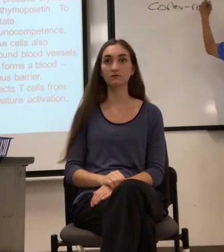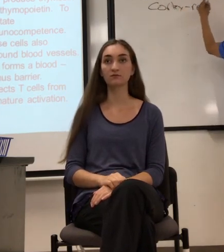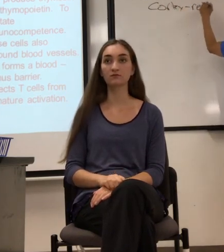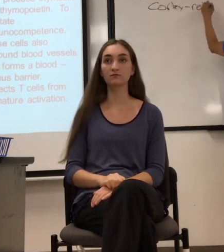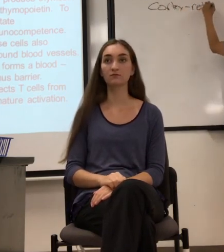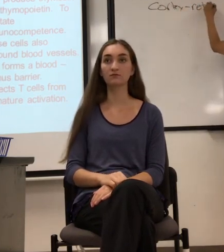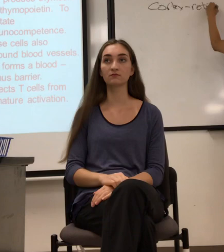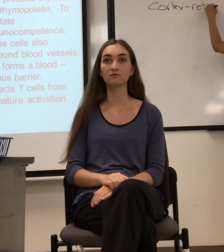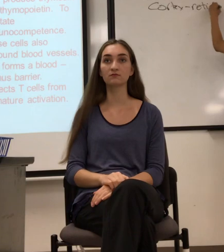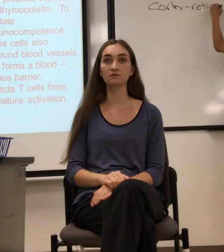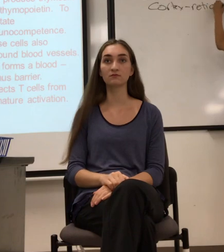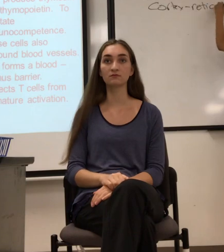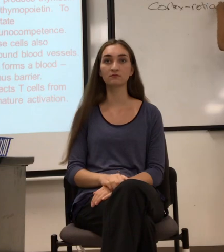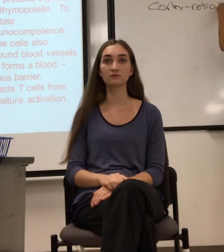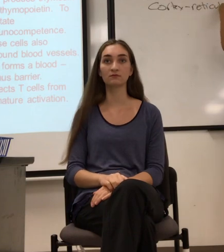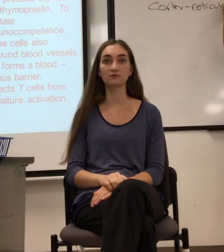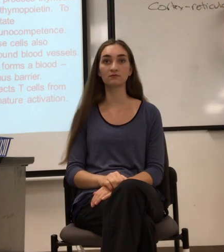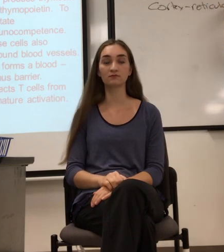reticular